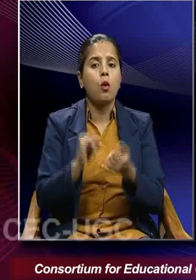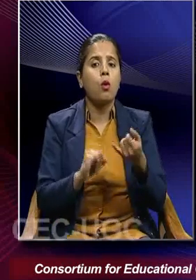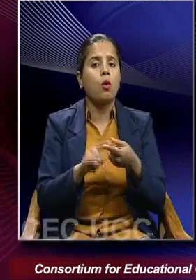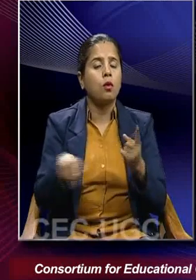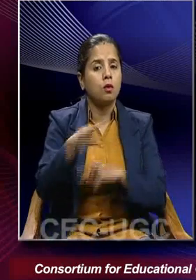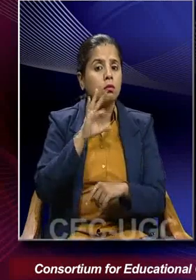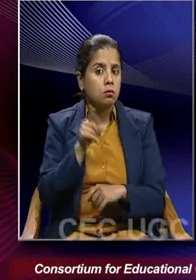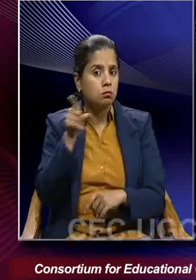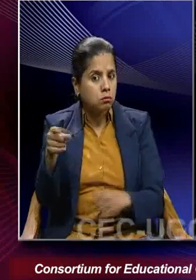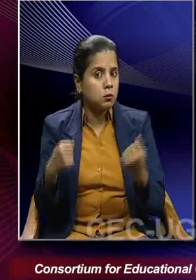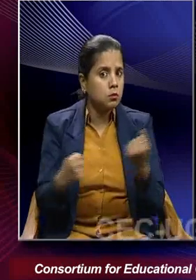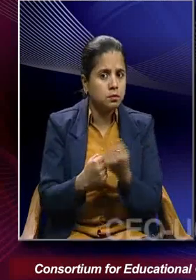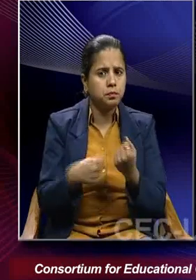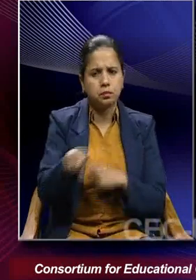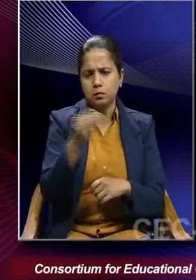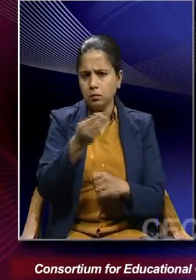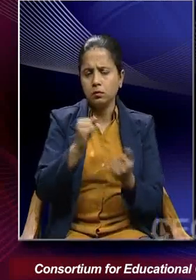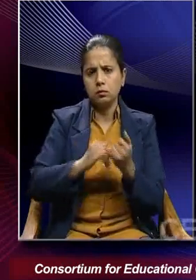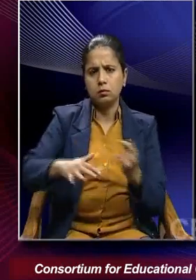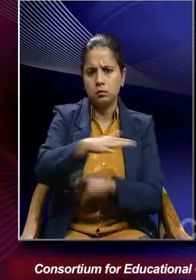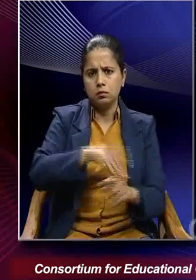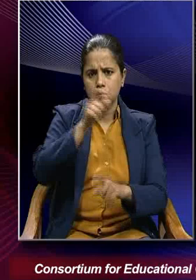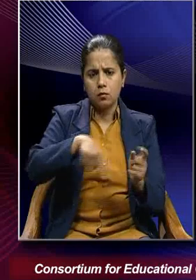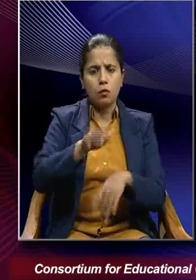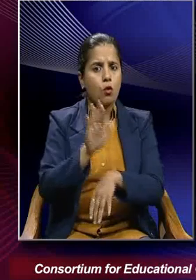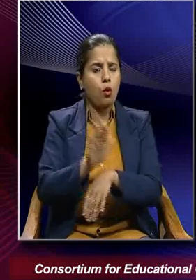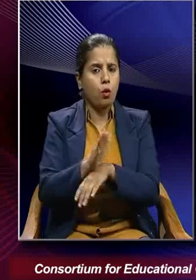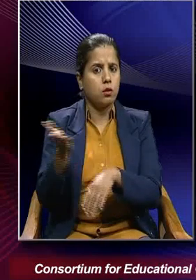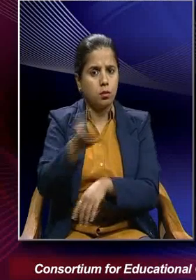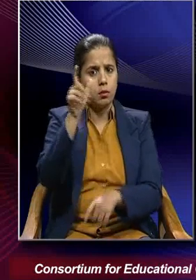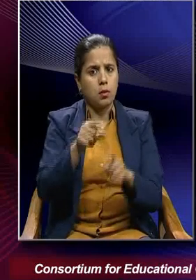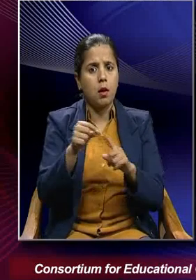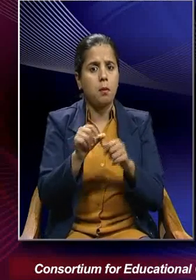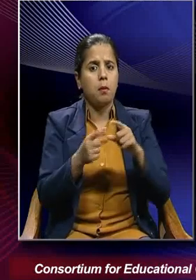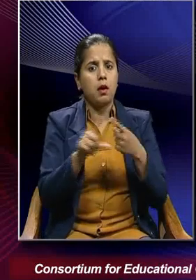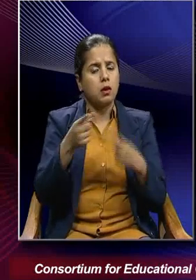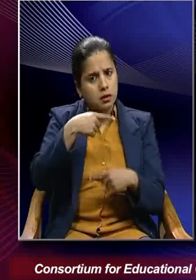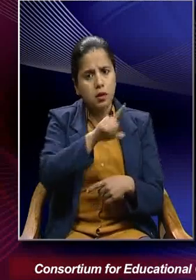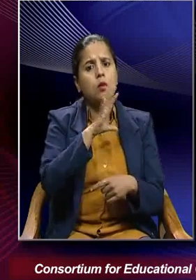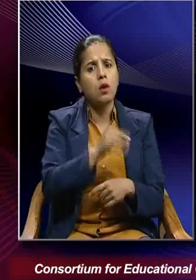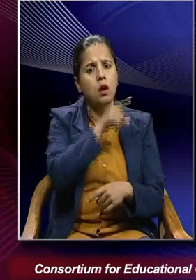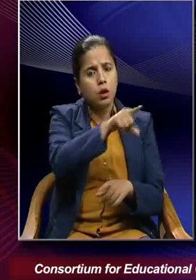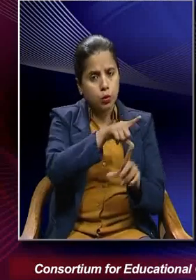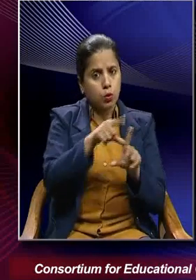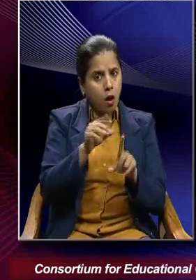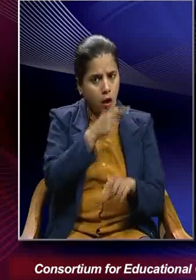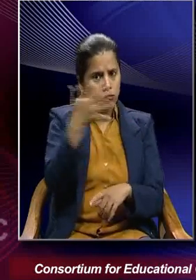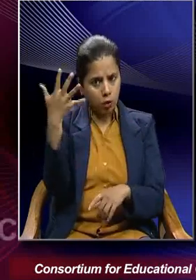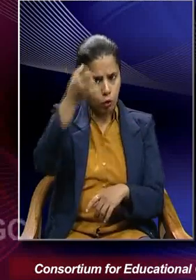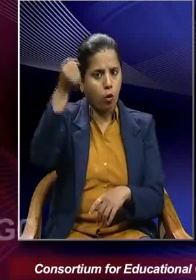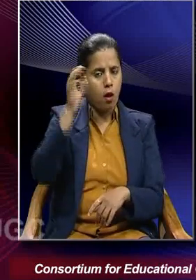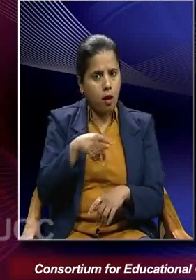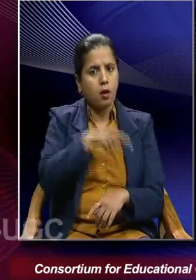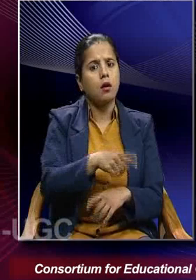how, and even some of the socialists and other congressmen, that Patel himself was acting in an authoritarian manner in